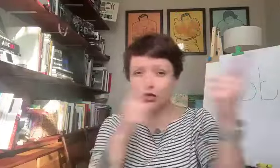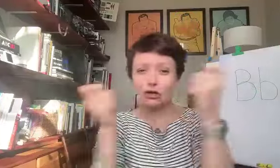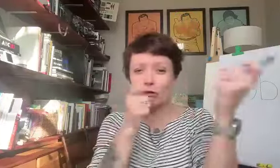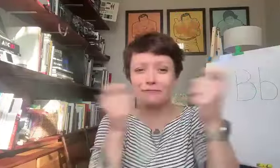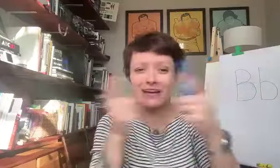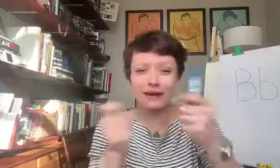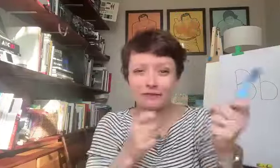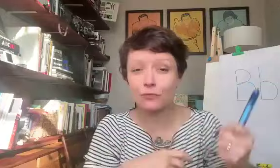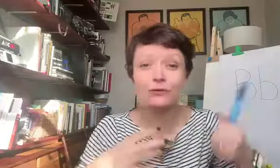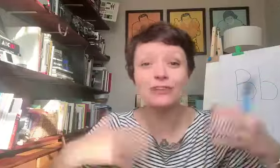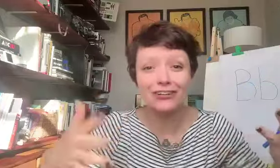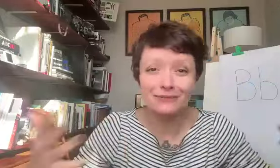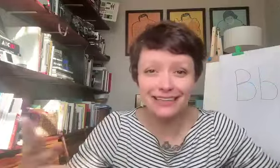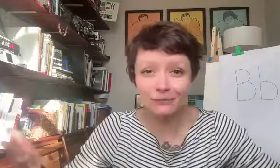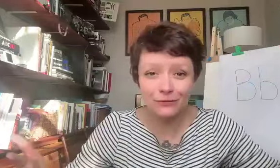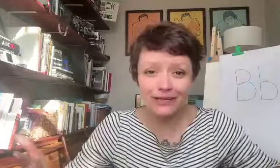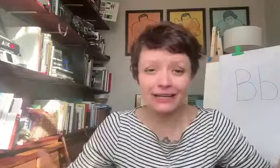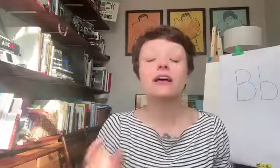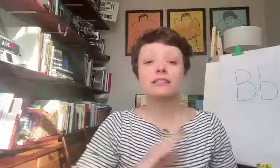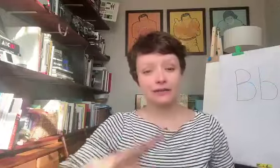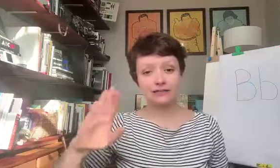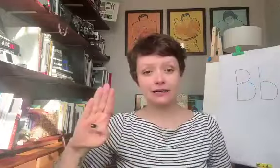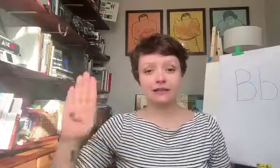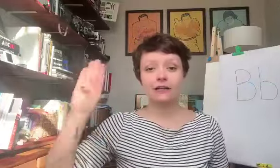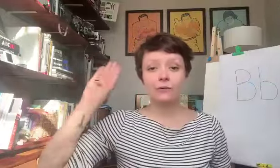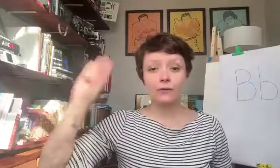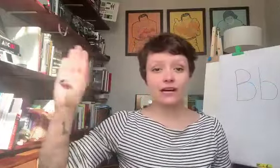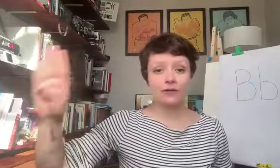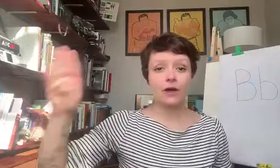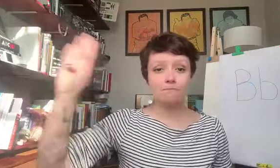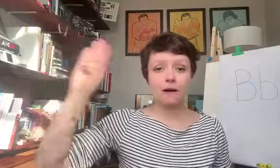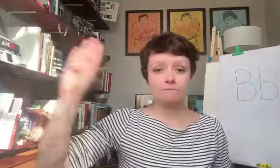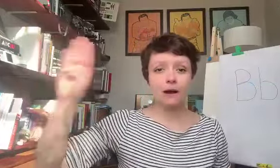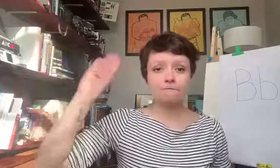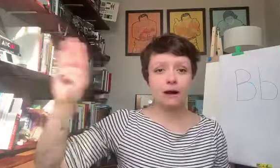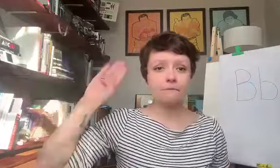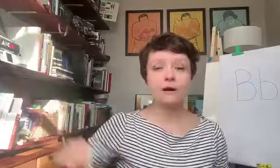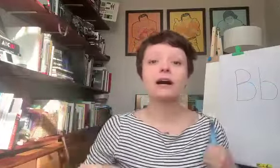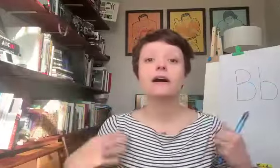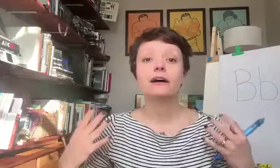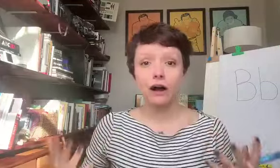go really fast back and forth, which will ultimately help with reading. So here's the deal. We start with ba. All